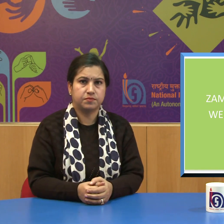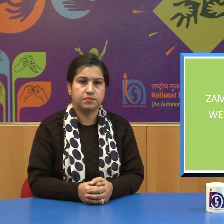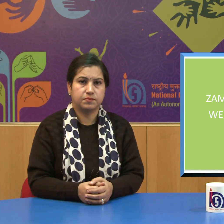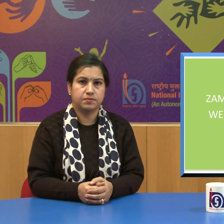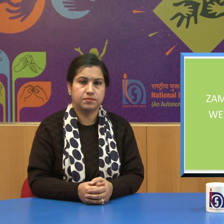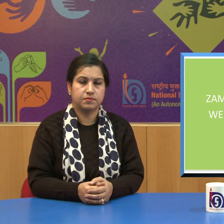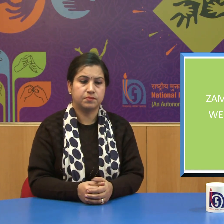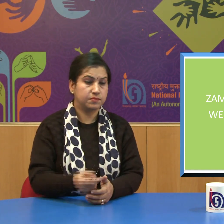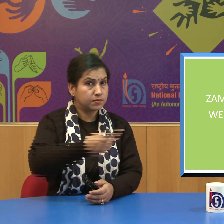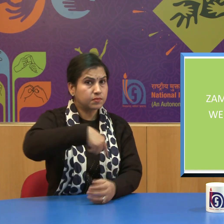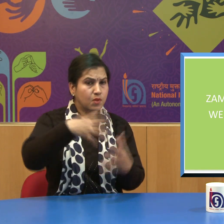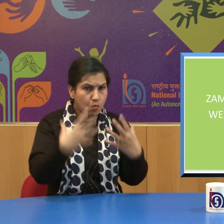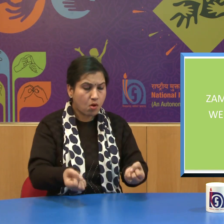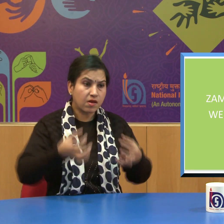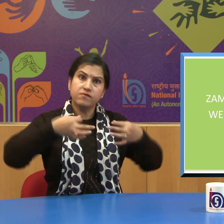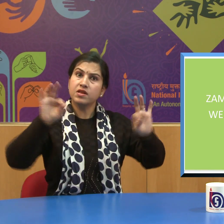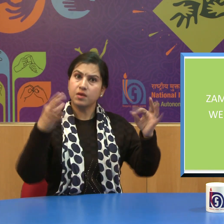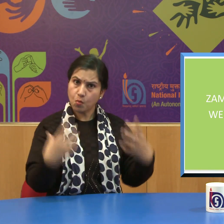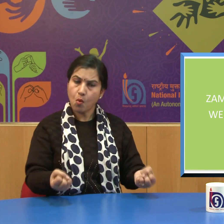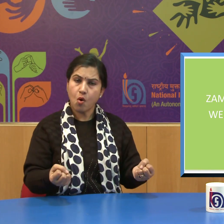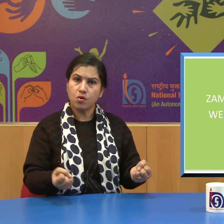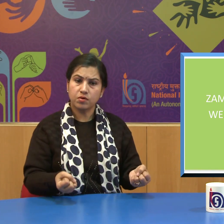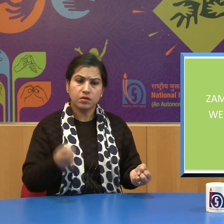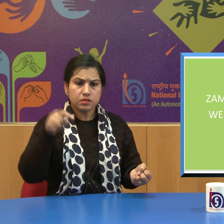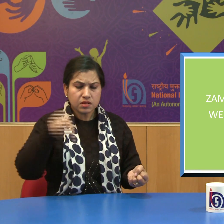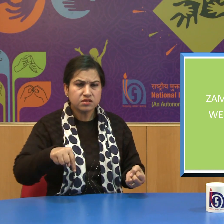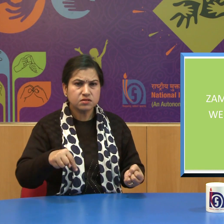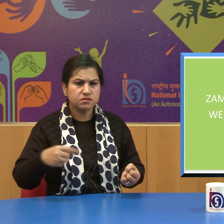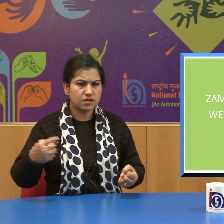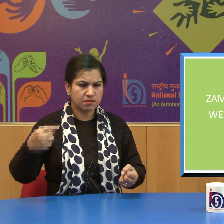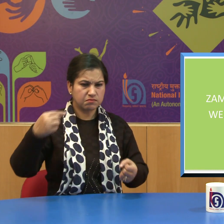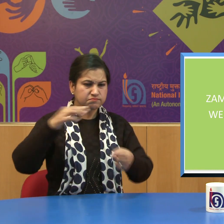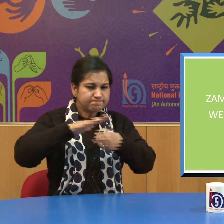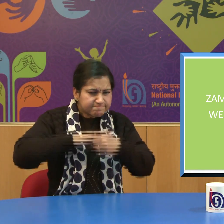They wanted to be free from this unwanted pressure.